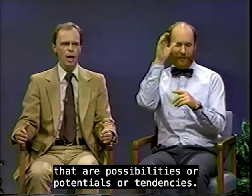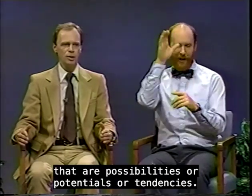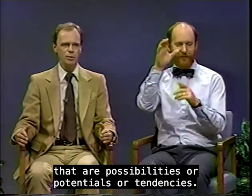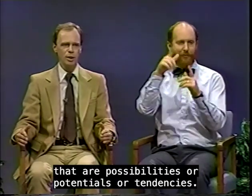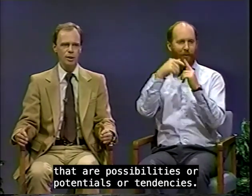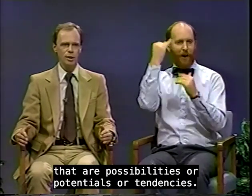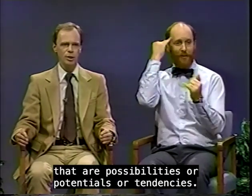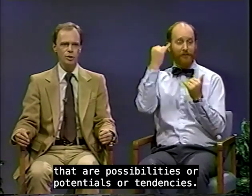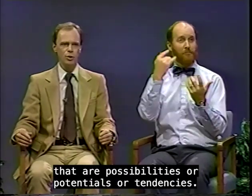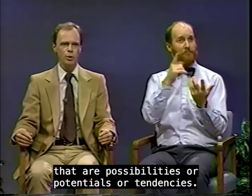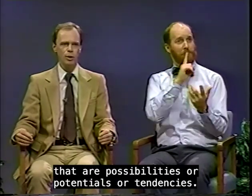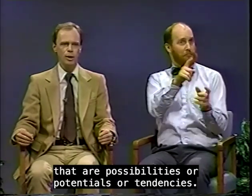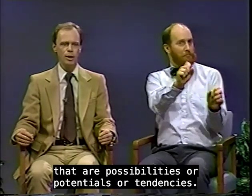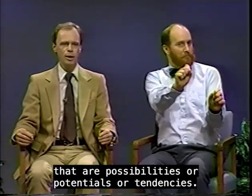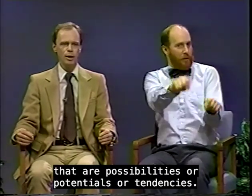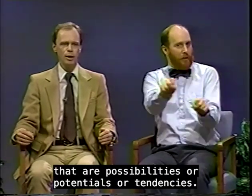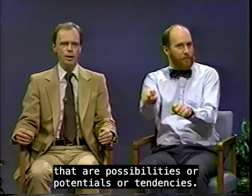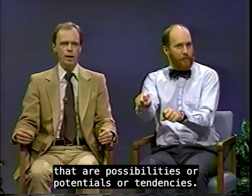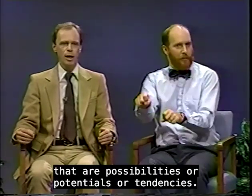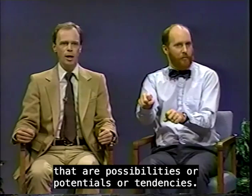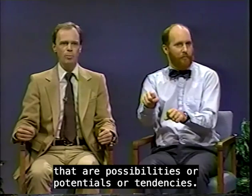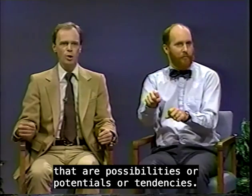are possibilities or